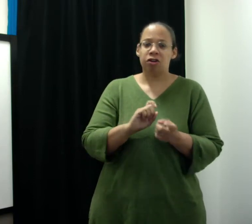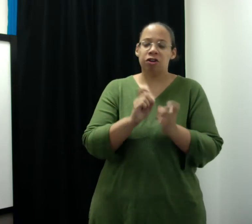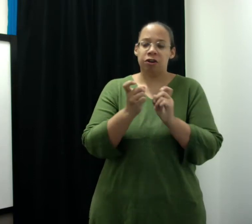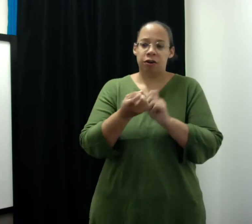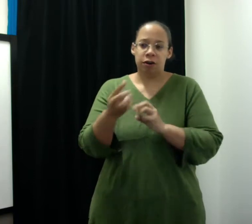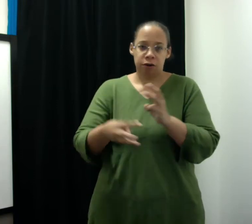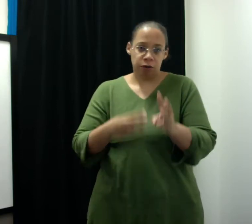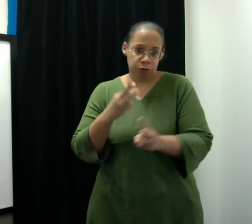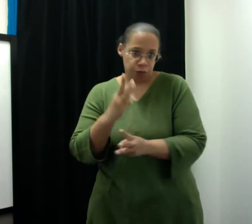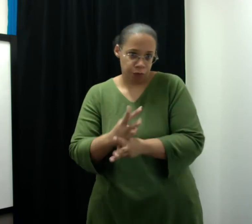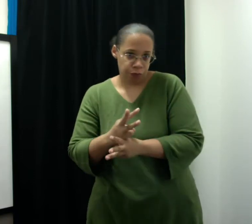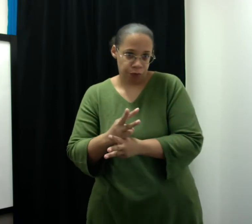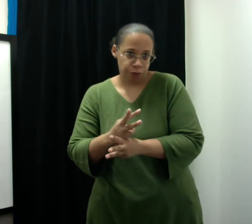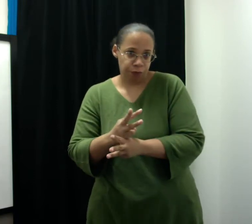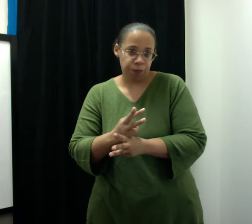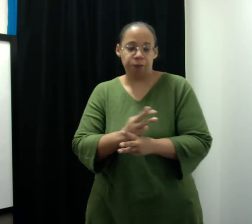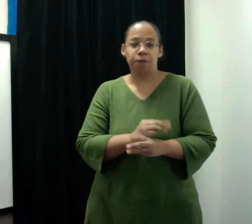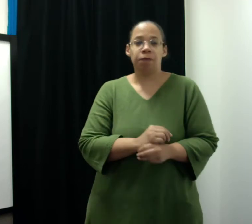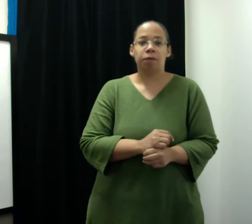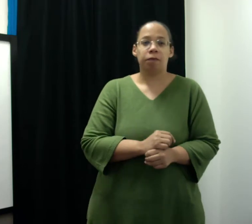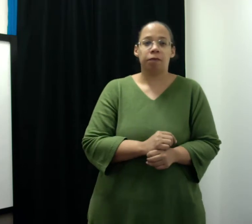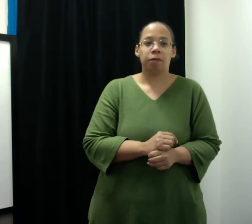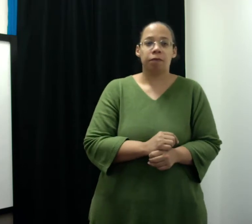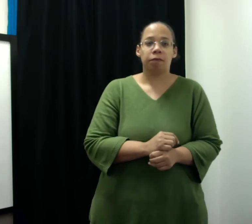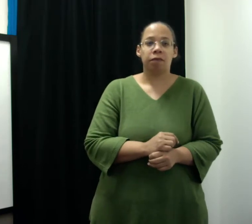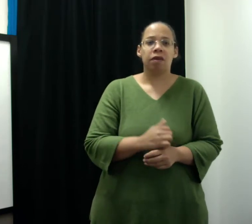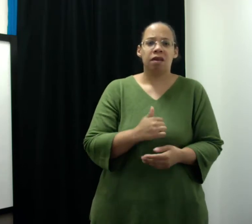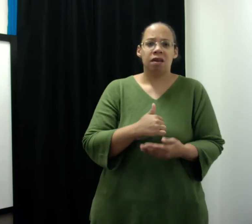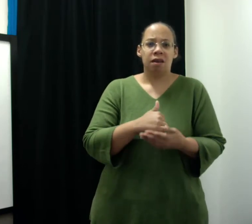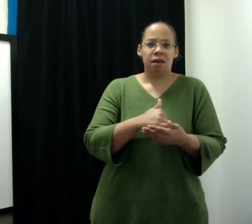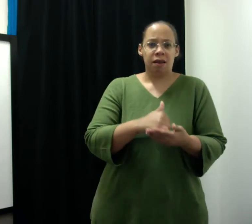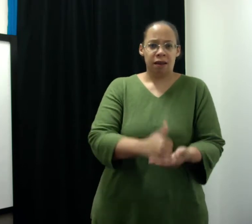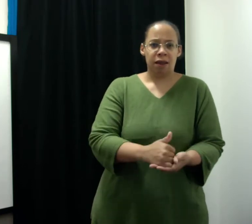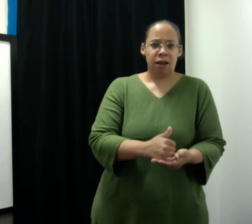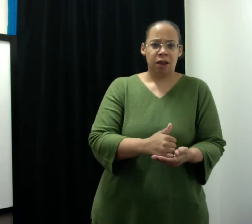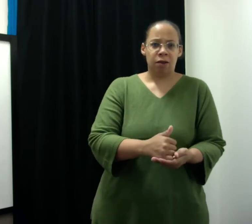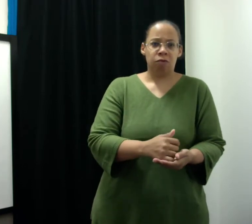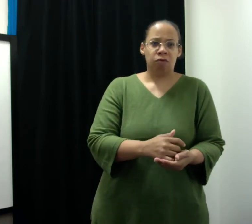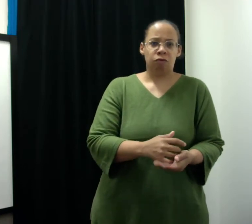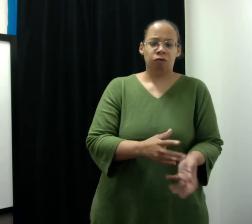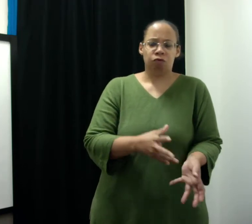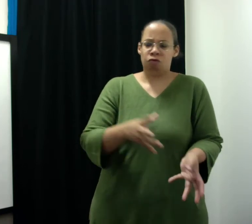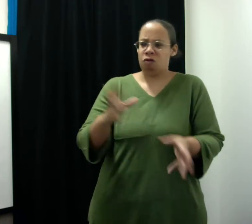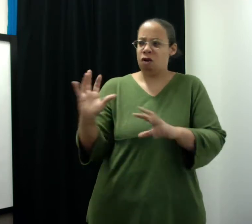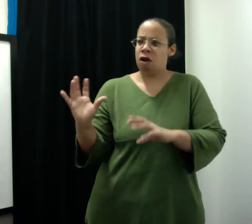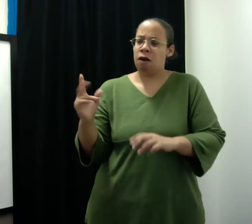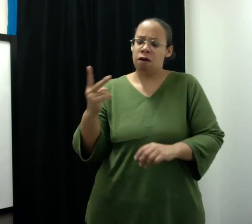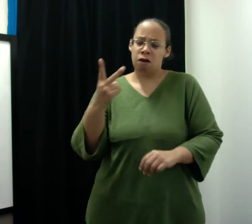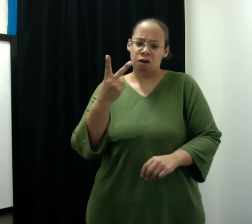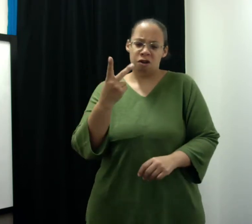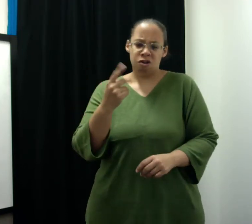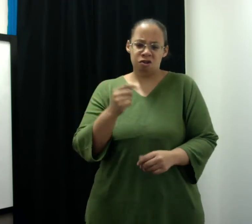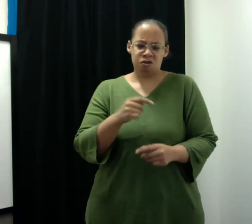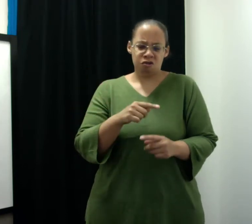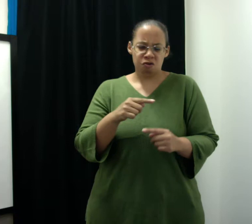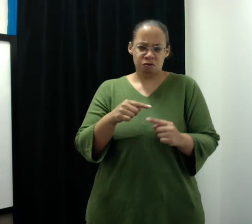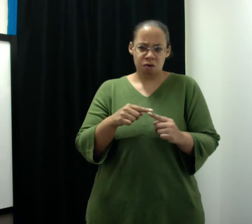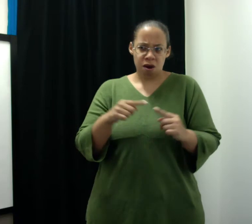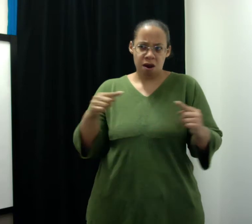it helped overthrow two separate dictators. As you can see from those photos, the power and potential